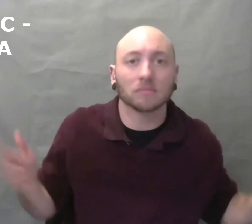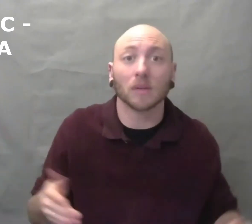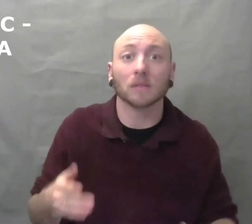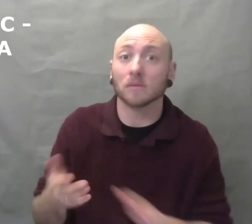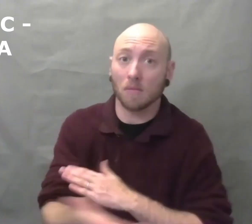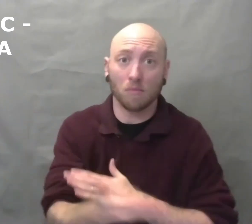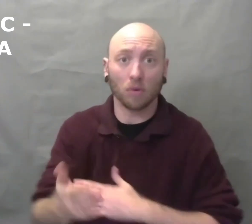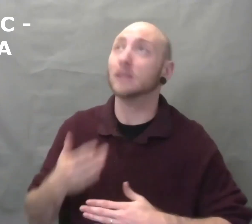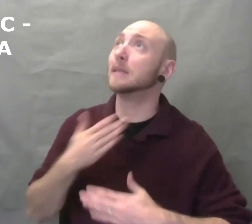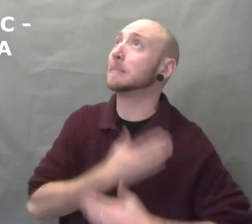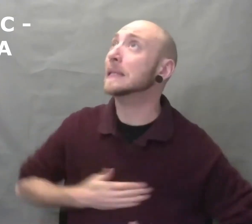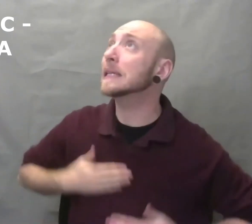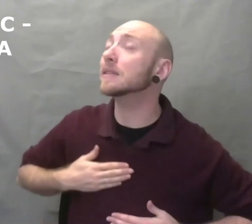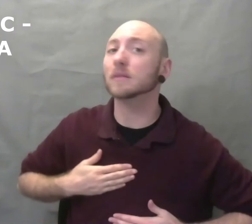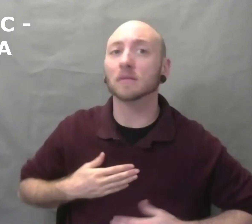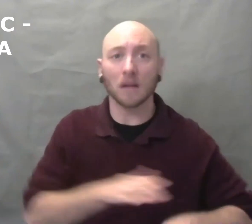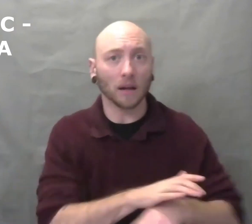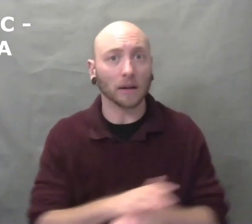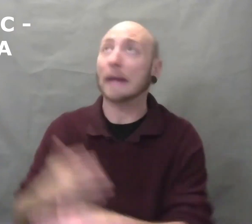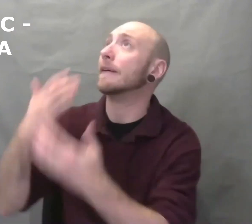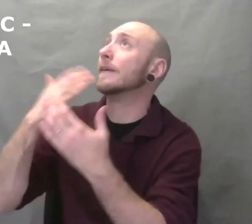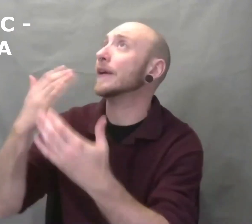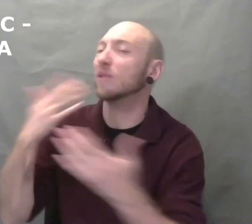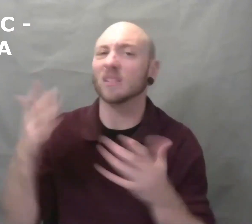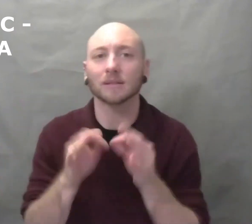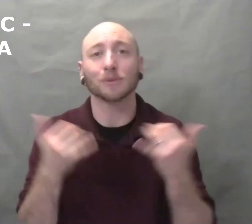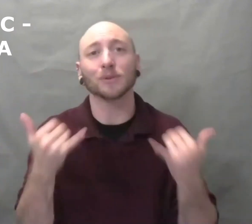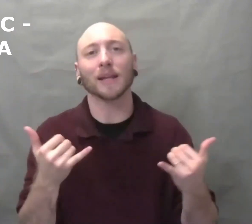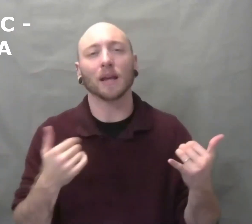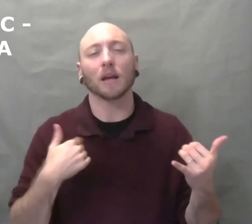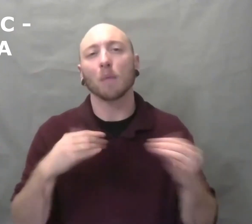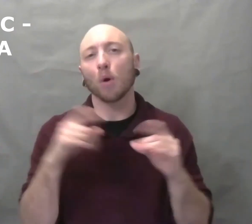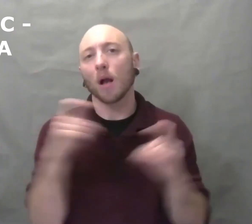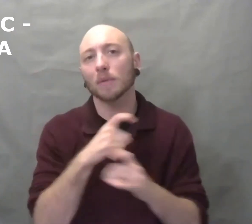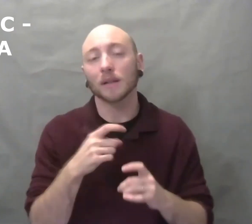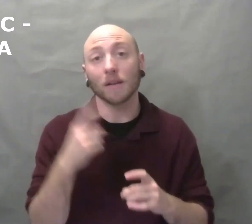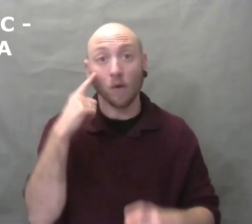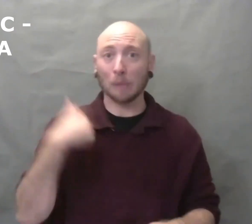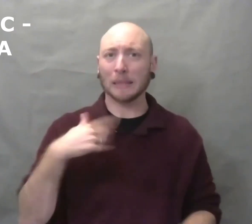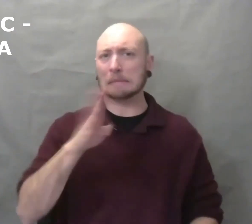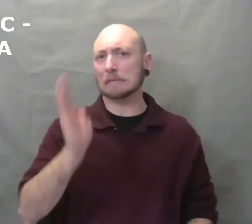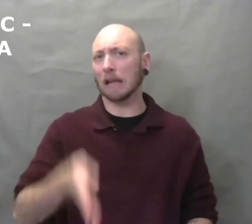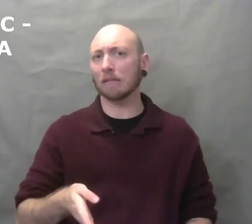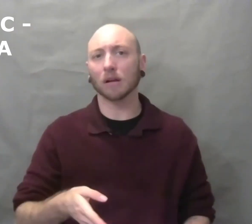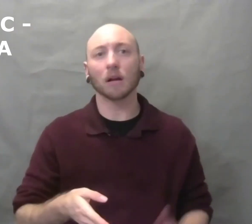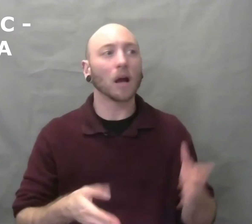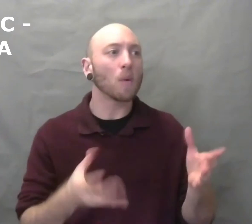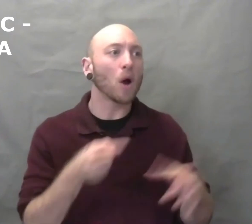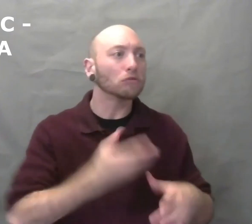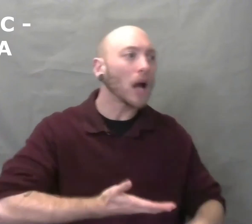simple. Today, my prayers are a little bit more elaborate. I never pray for myself. I'm always praying for happiness to others. And,